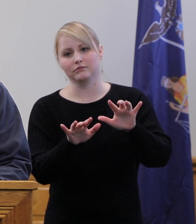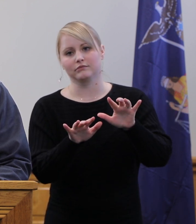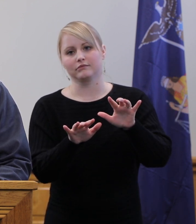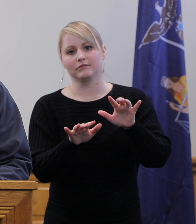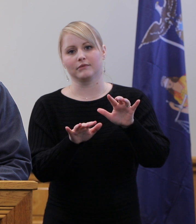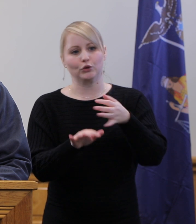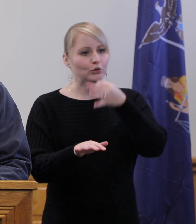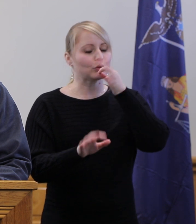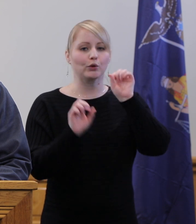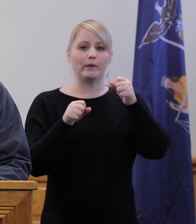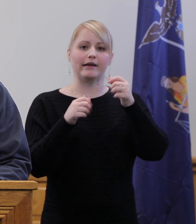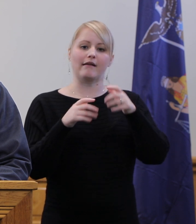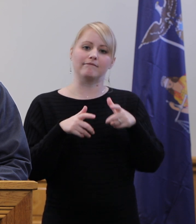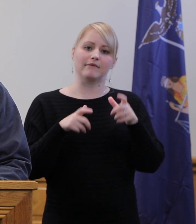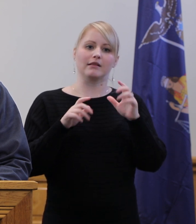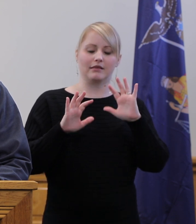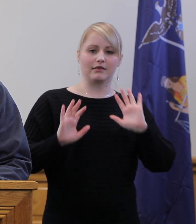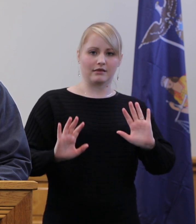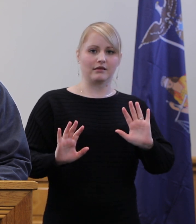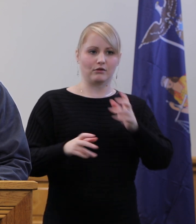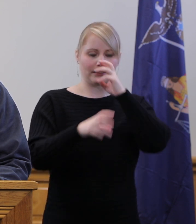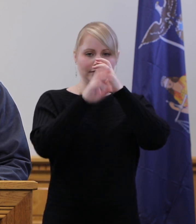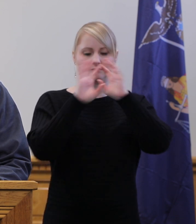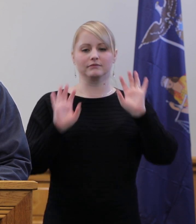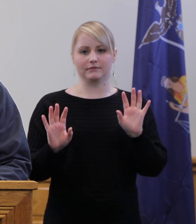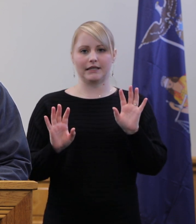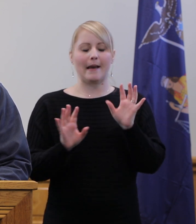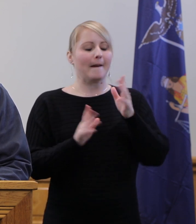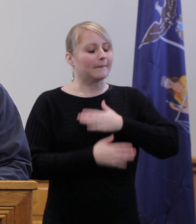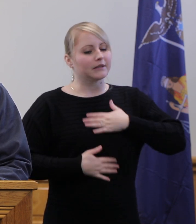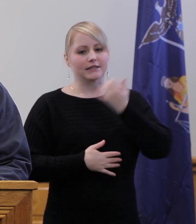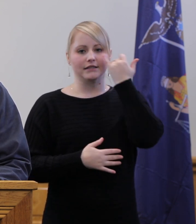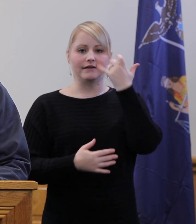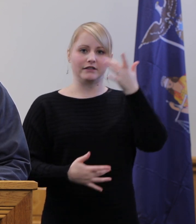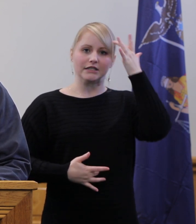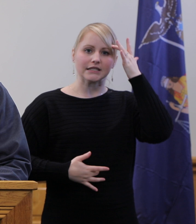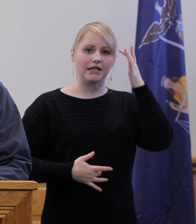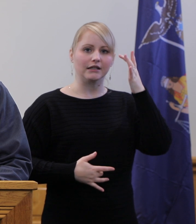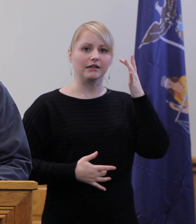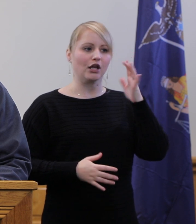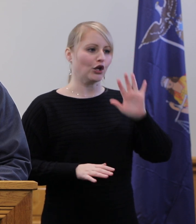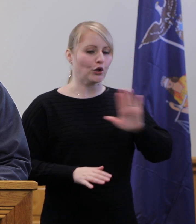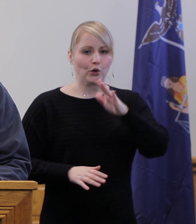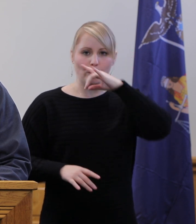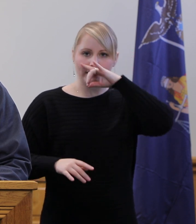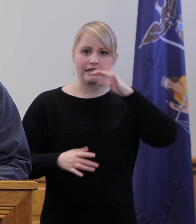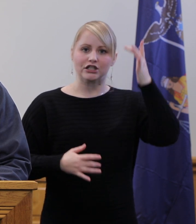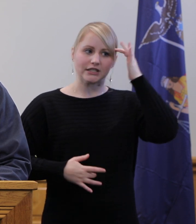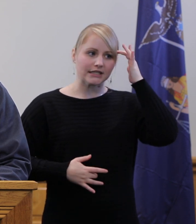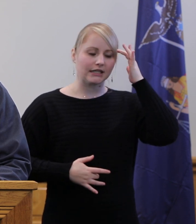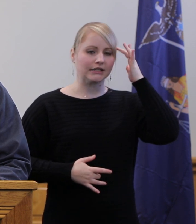restrictions. Please stay home if you are sick, and keep your children home from school or daycare if they are sick. If you have